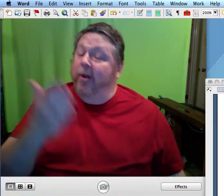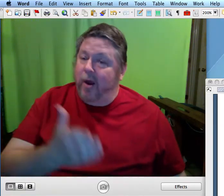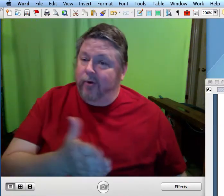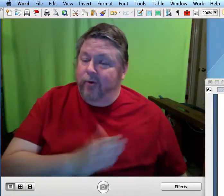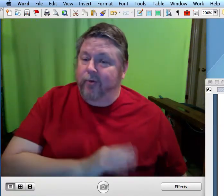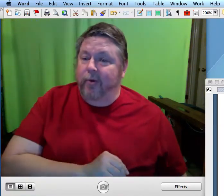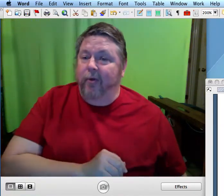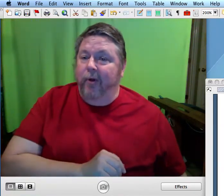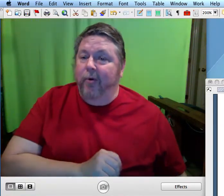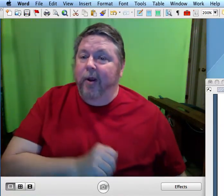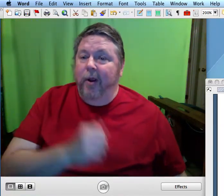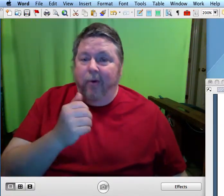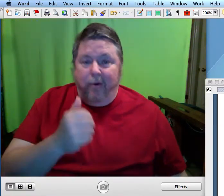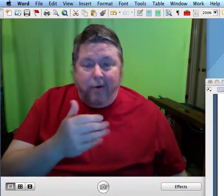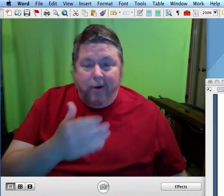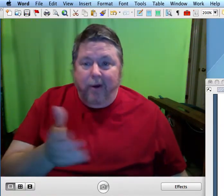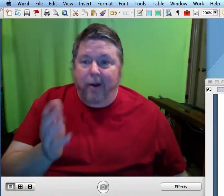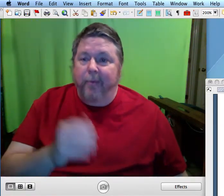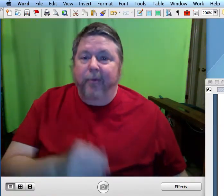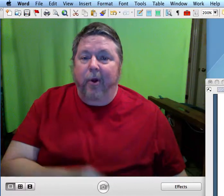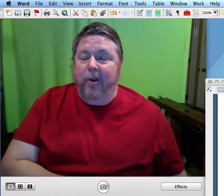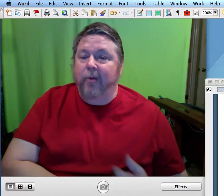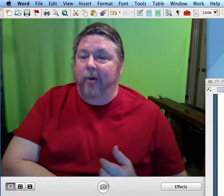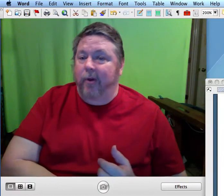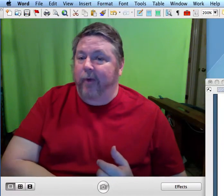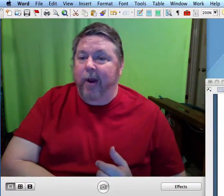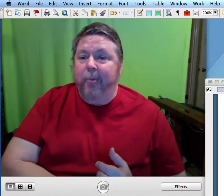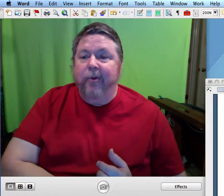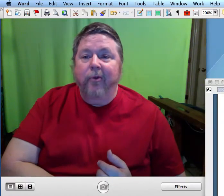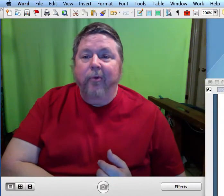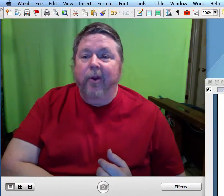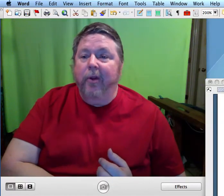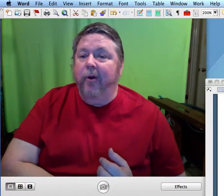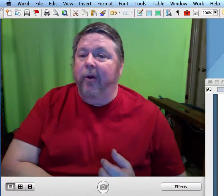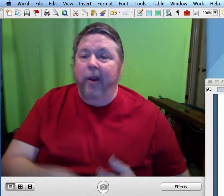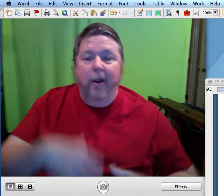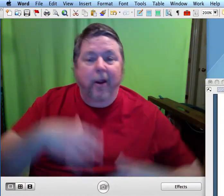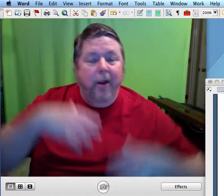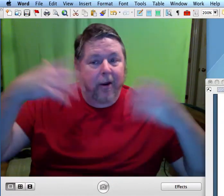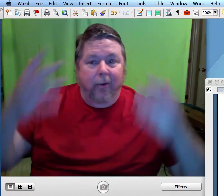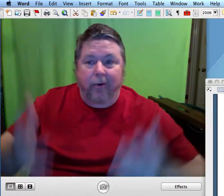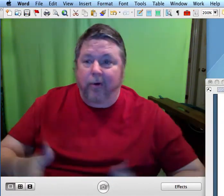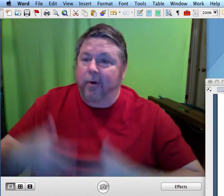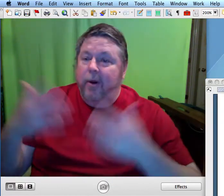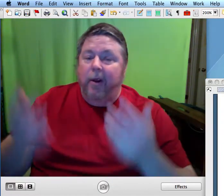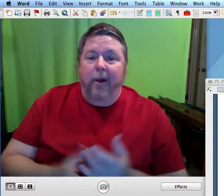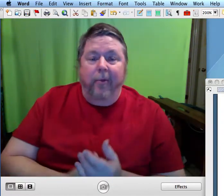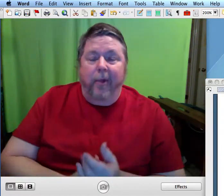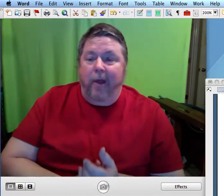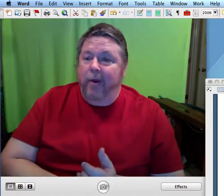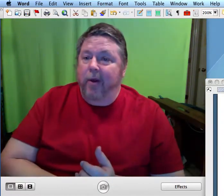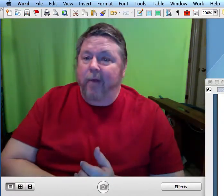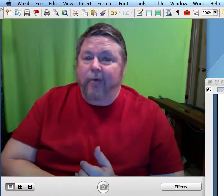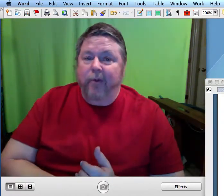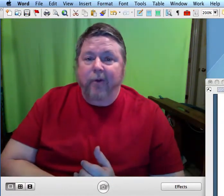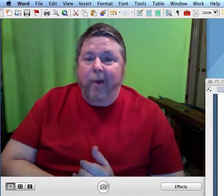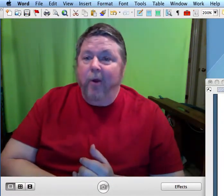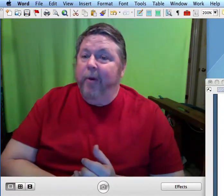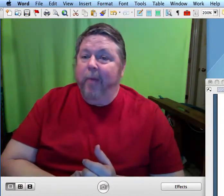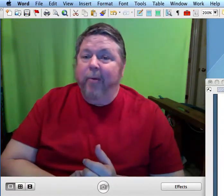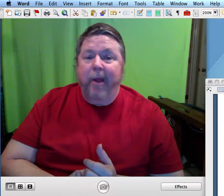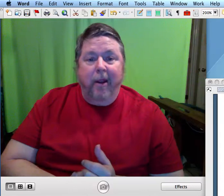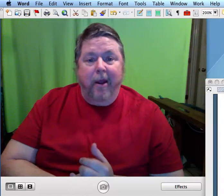a doctor's interview, or doing a deposition with an attorney, or having a conversation